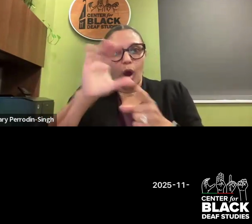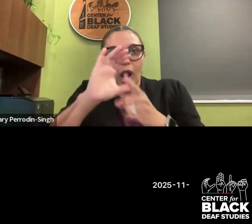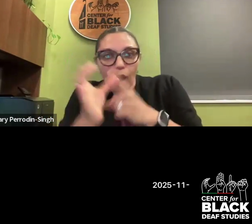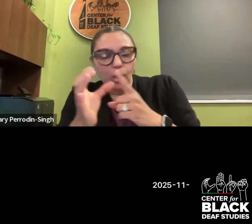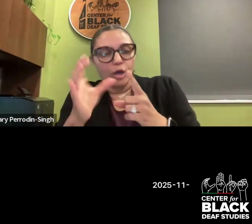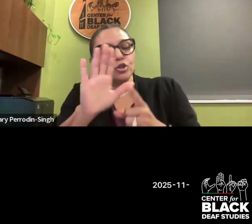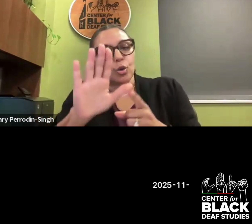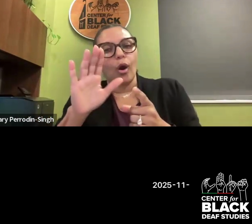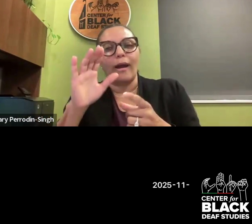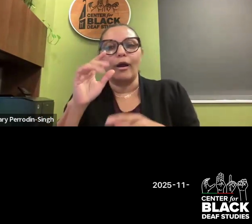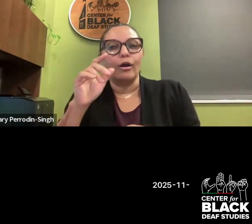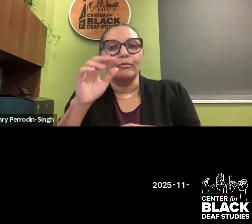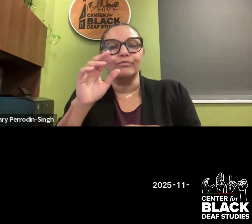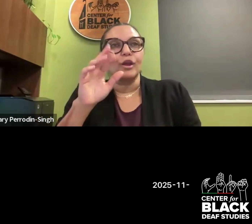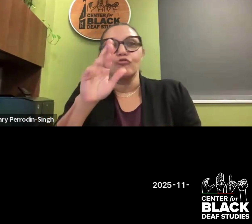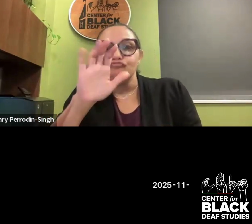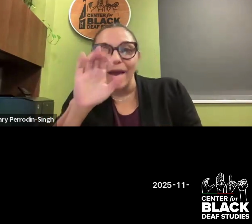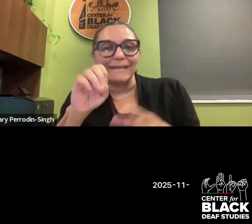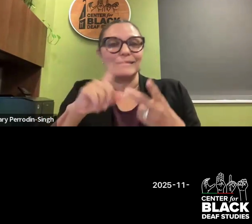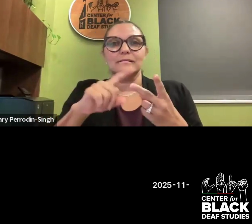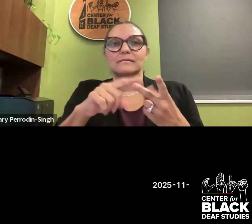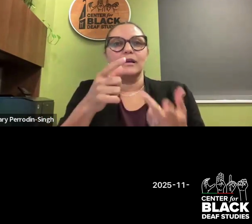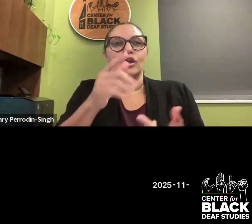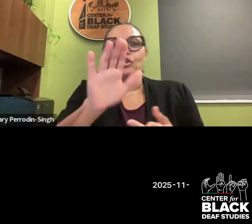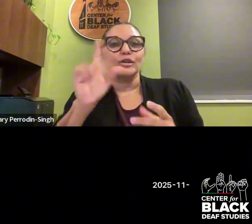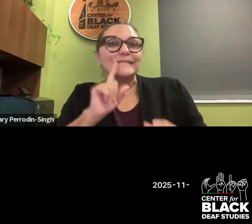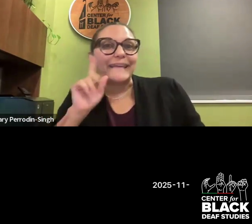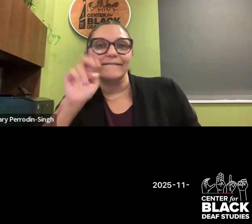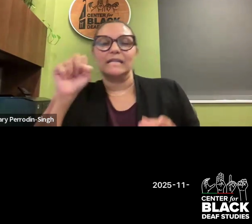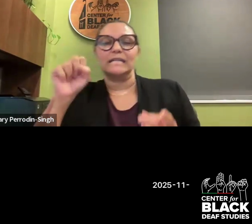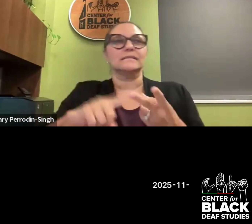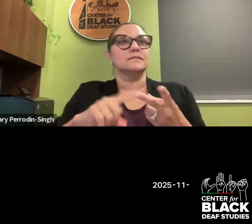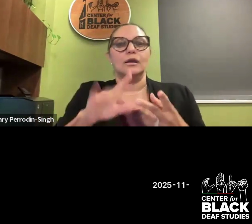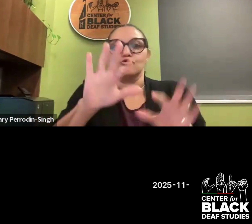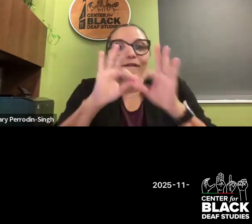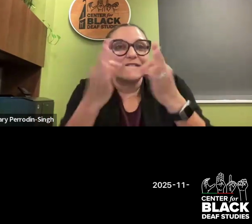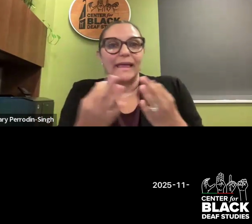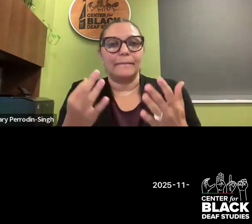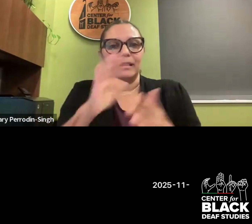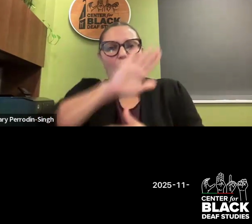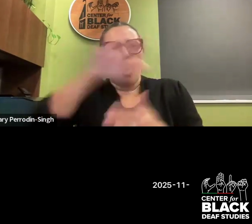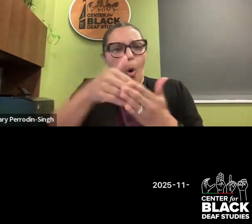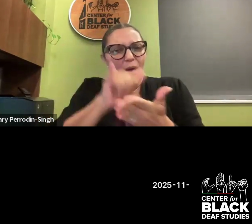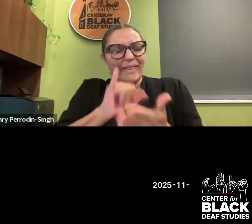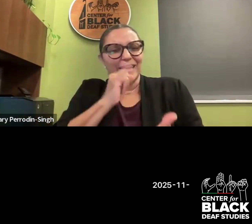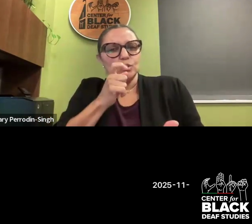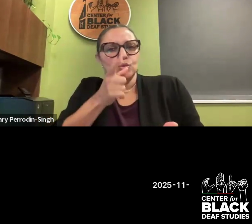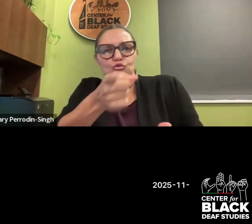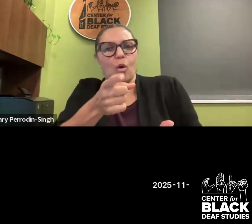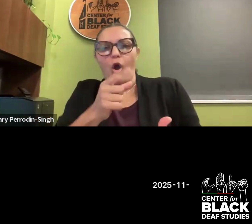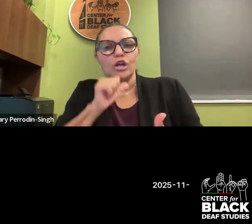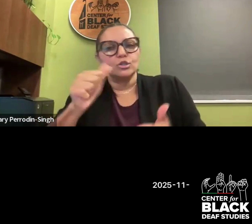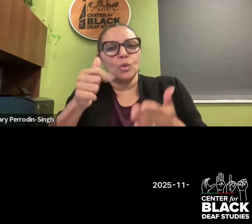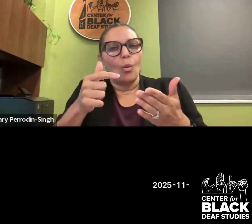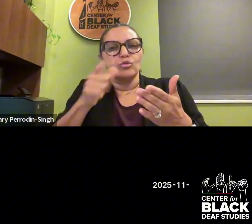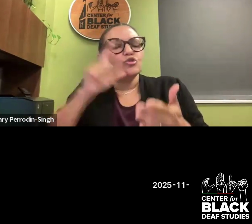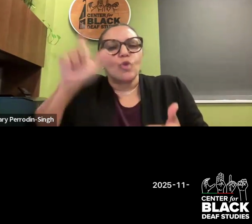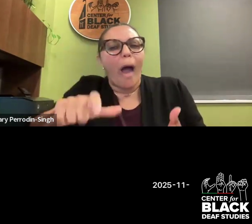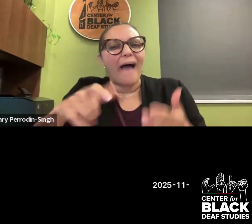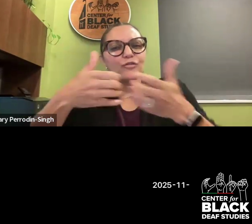that academic experience, your race, your deafness, your family upbringing, your cultural